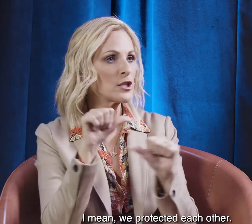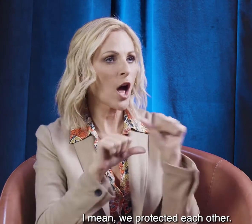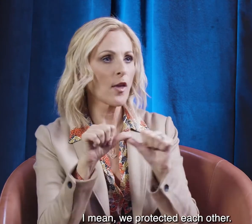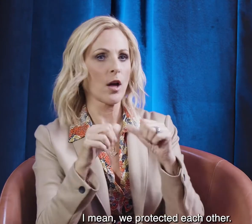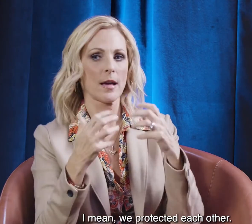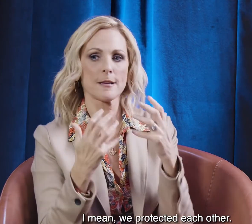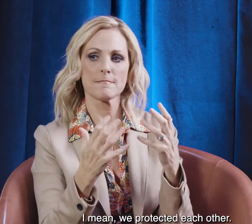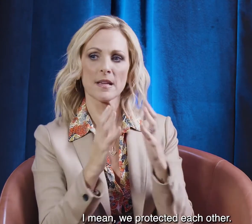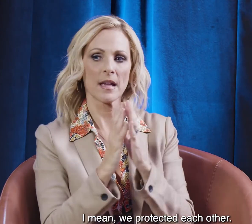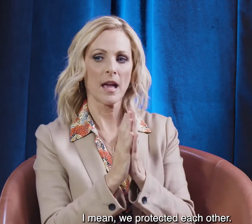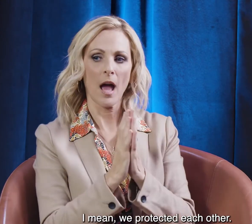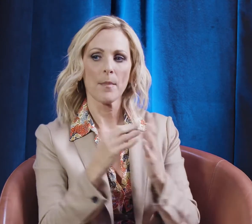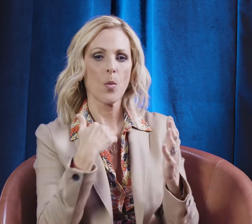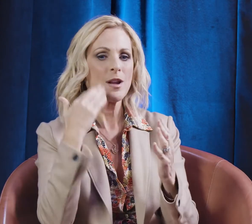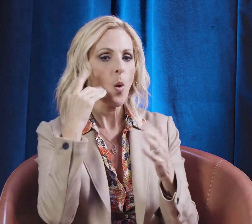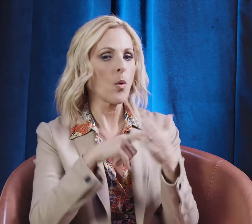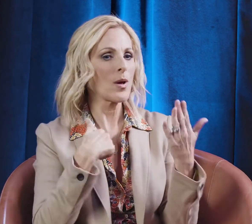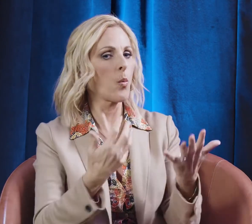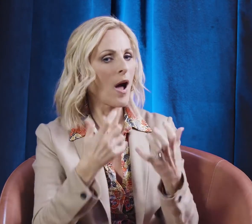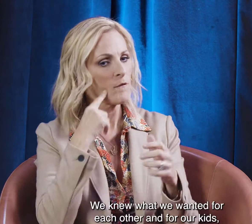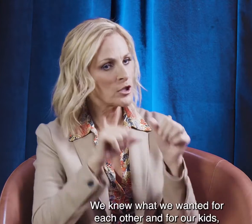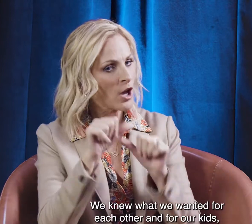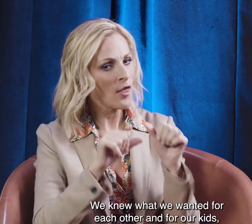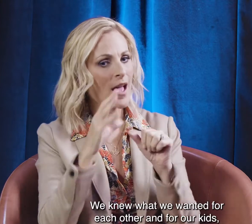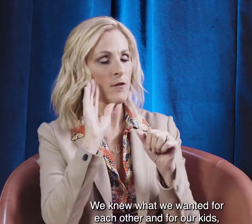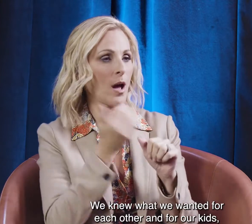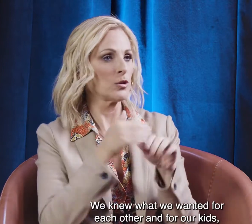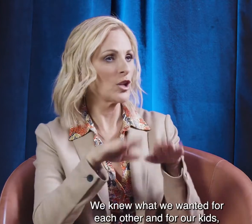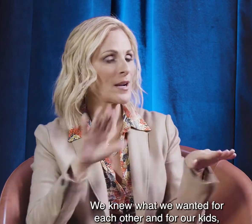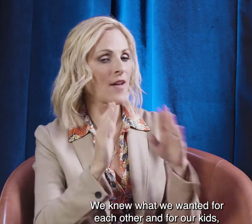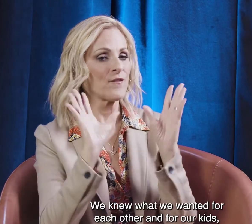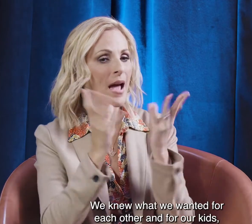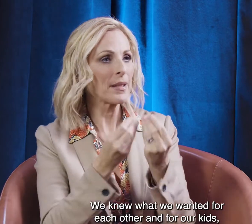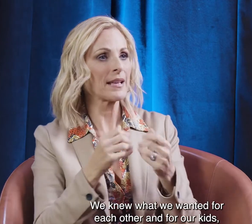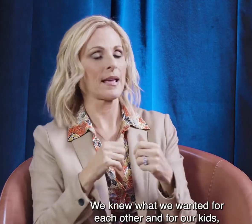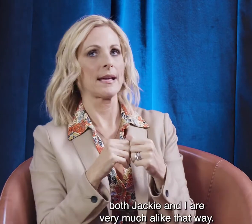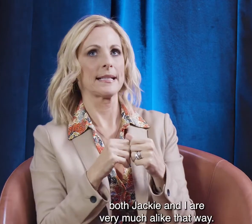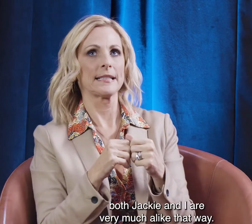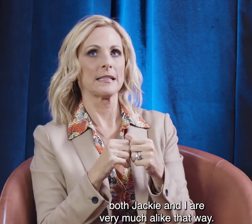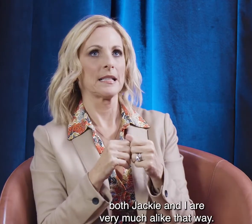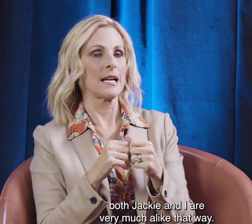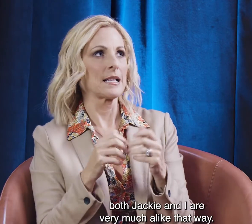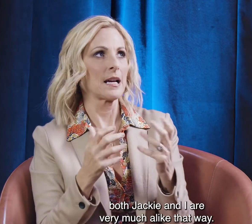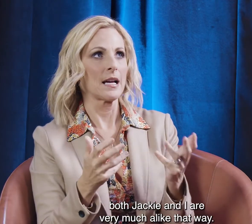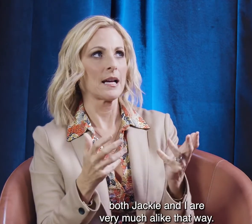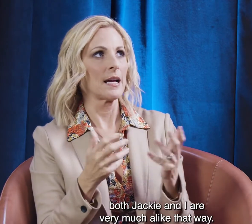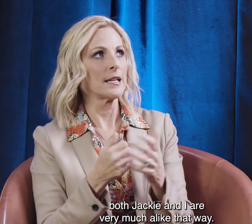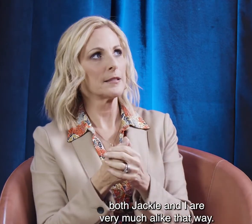We protected each other. We knew what we wanted for each other and for our kids. Both Jackie and I are very much alike